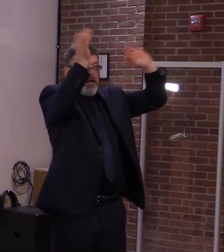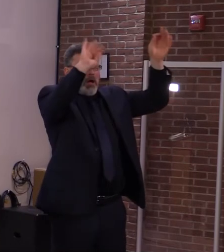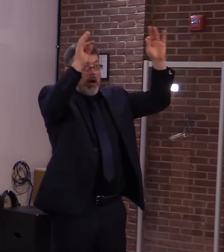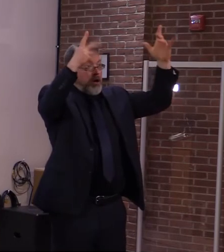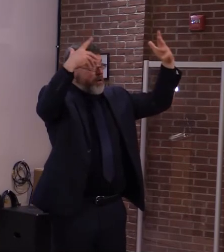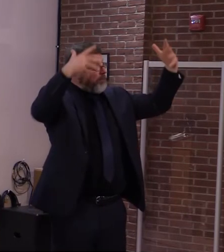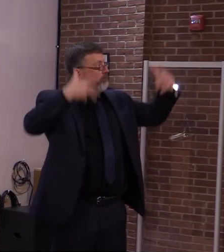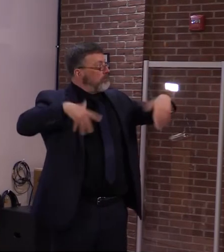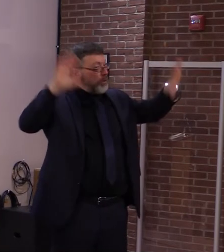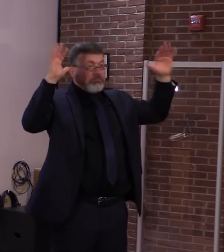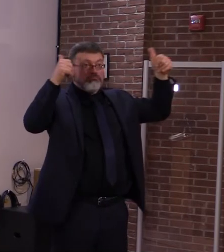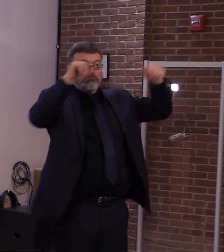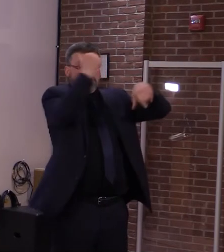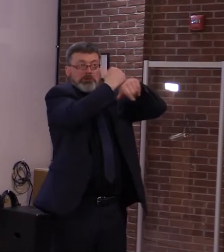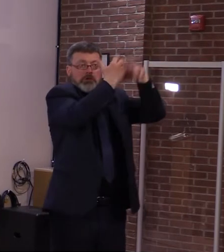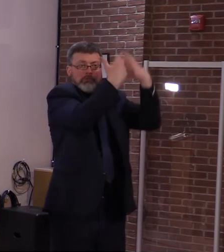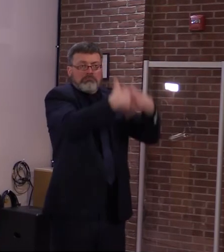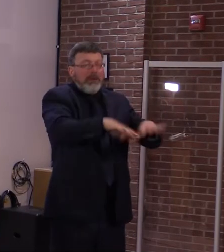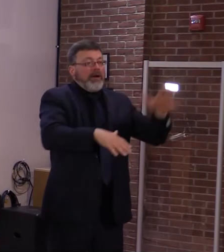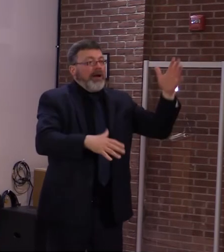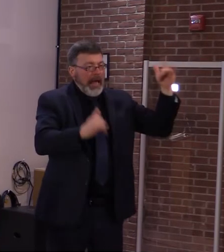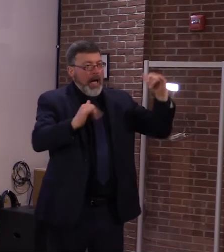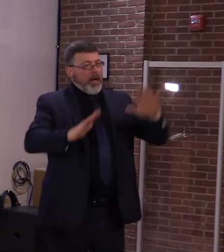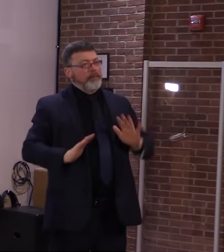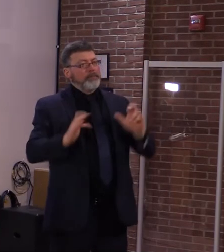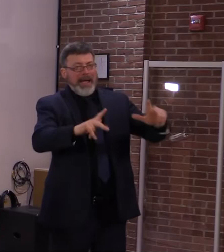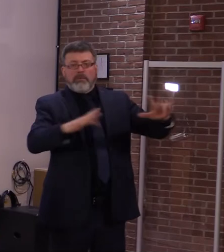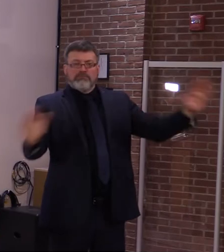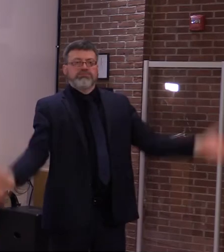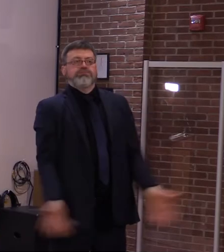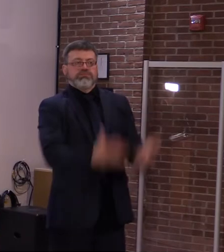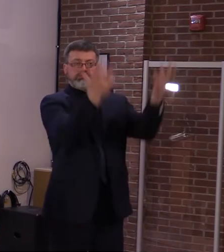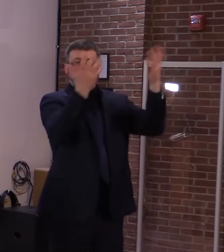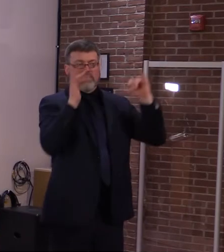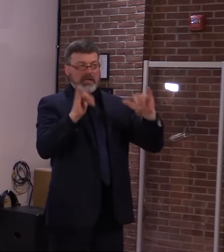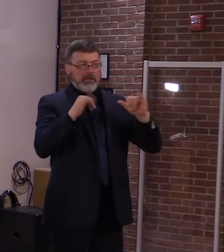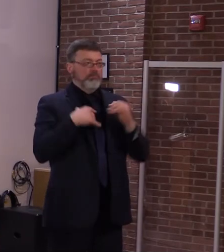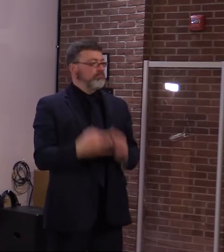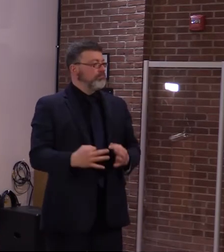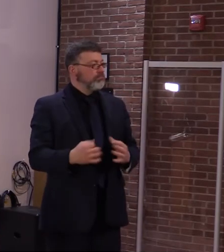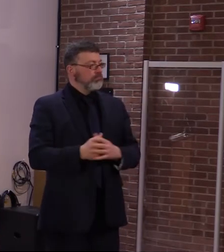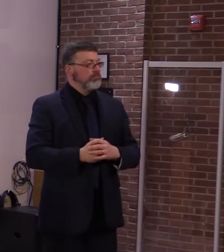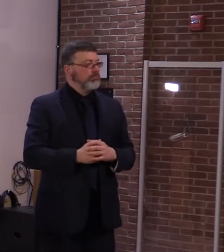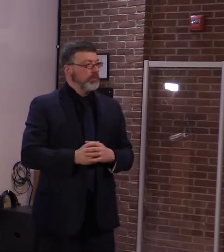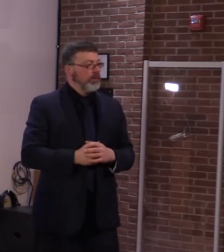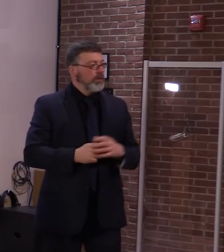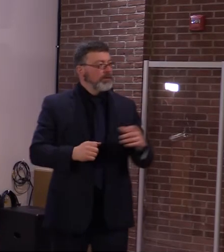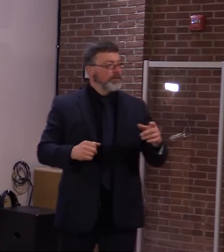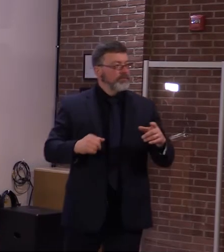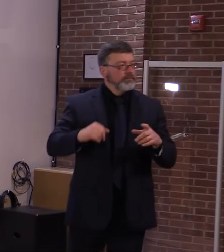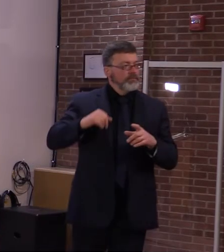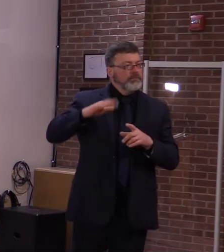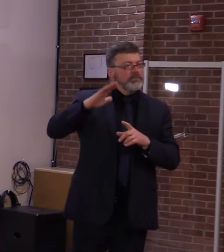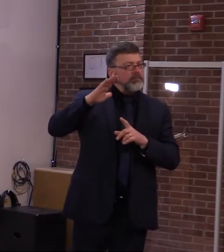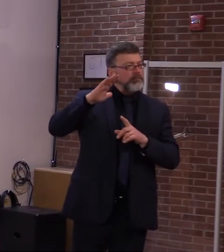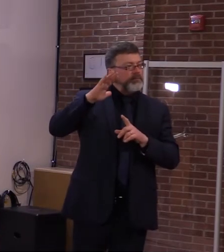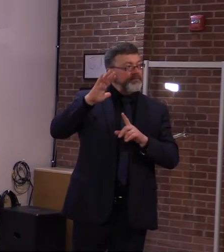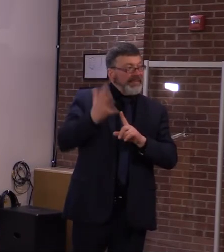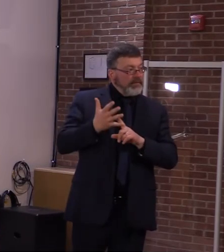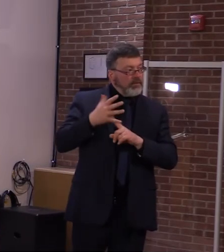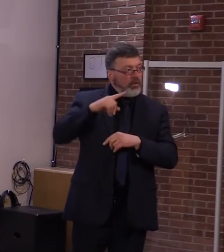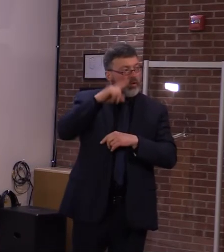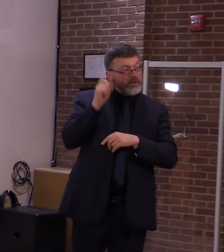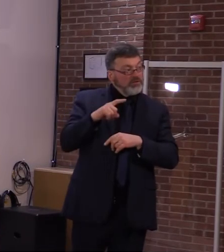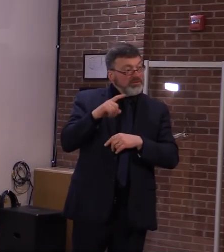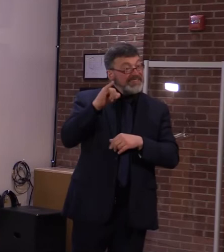When do you, assuming everything goes smoothly, when would you expect to unwind the regional center? Just as